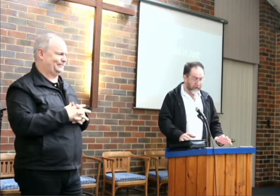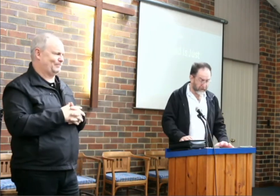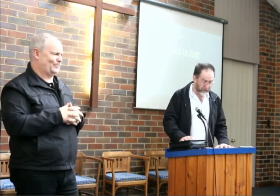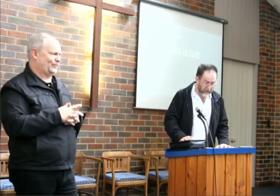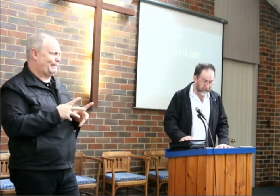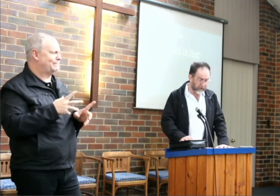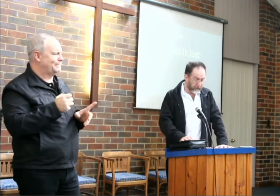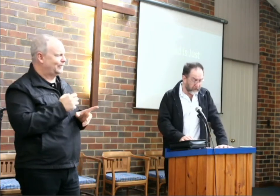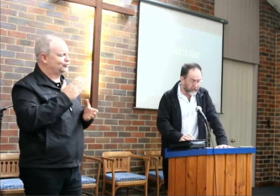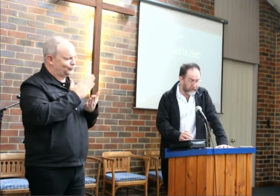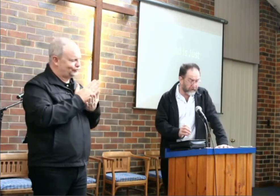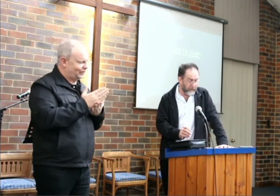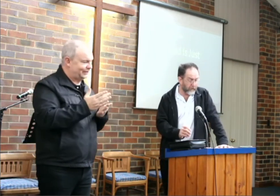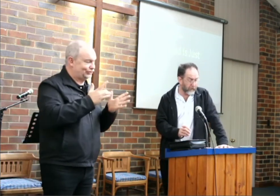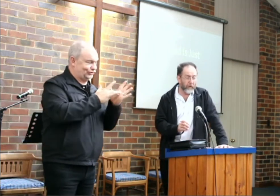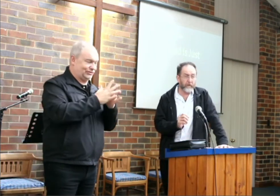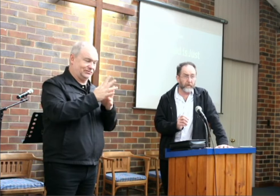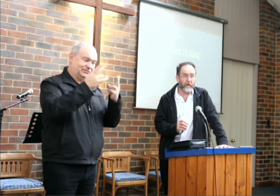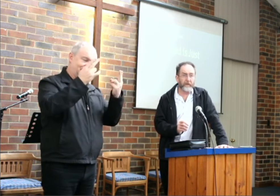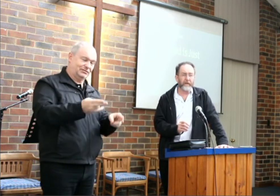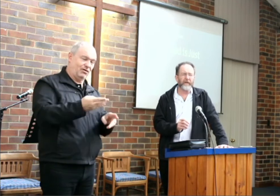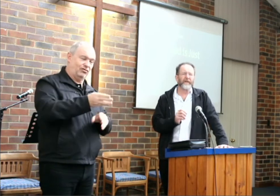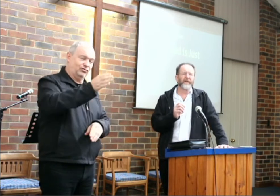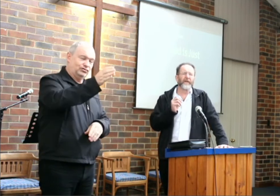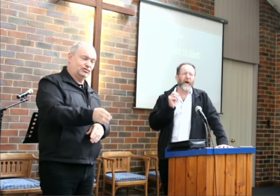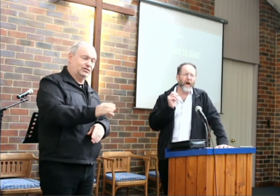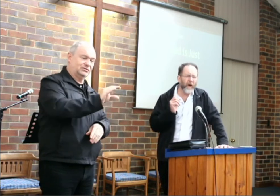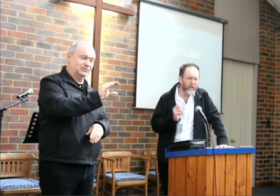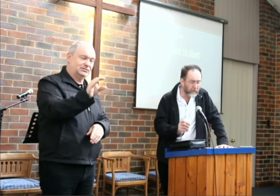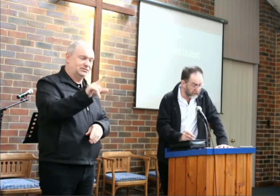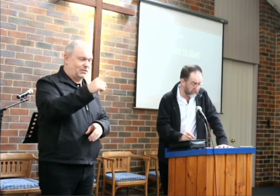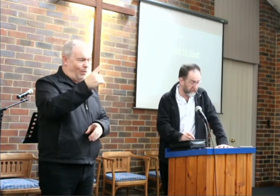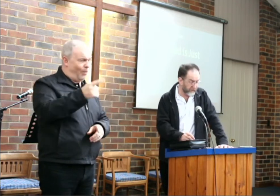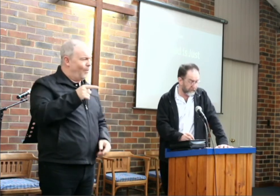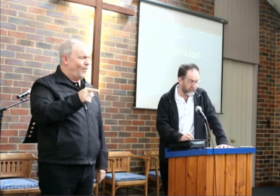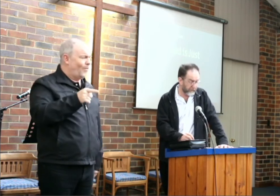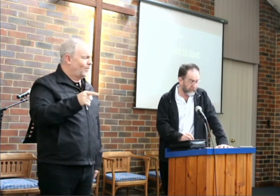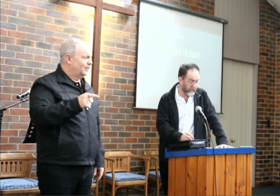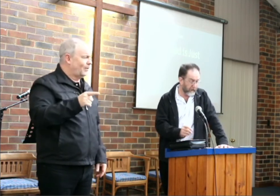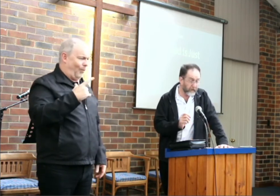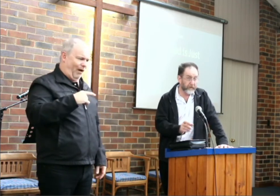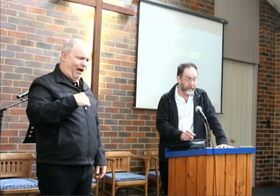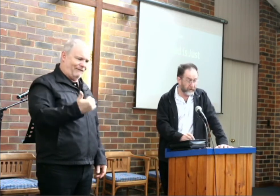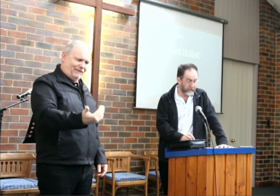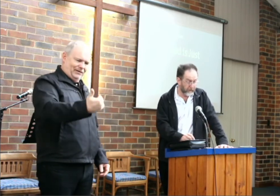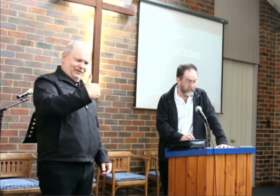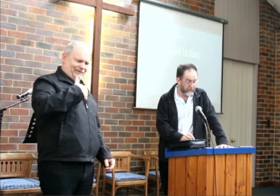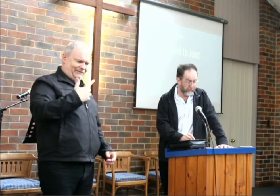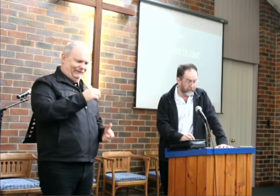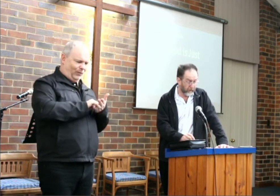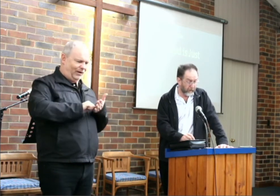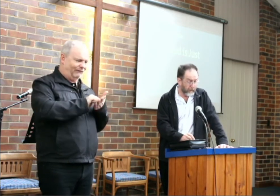You must trust that Jesus' death on the cross is the only reason that your sins are